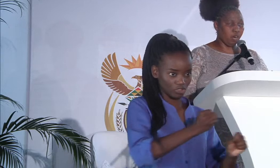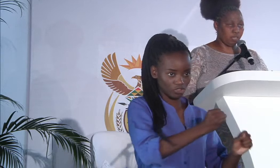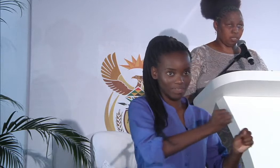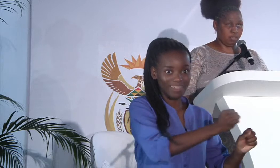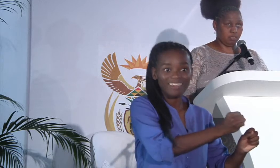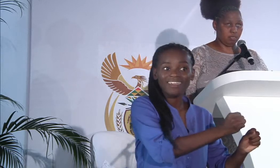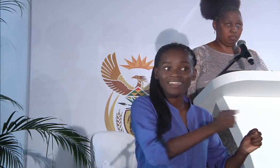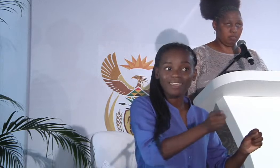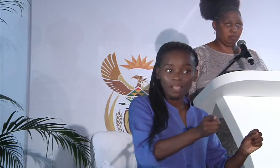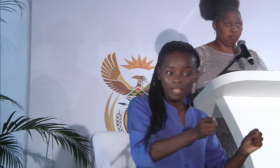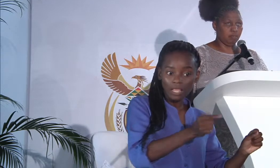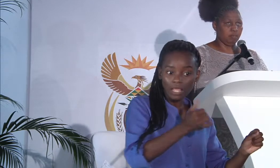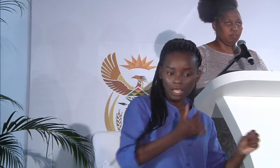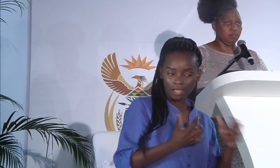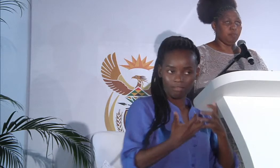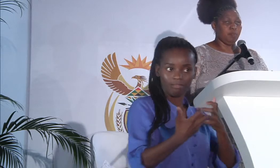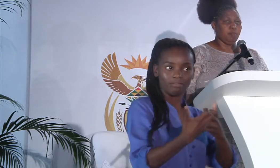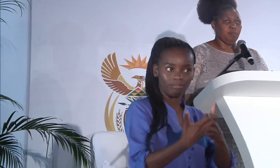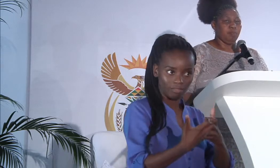work.